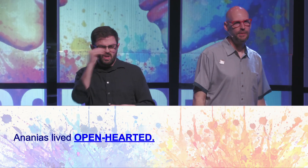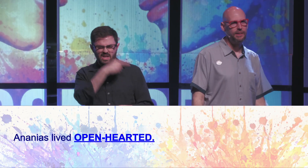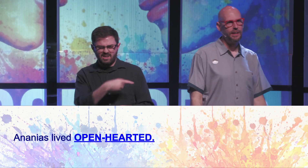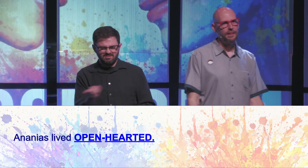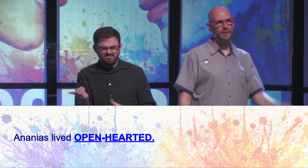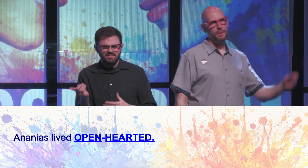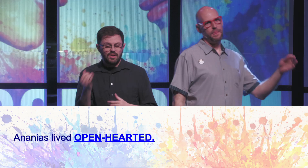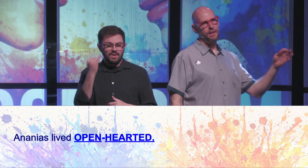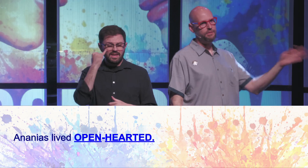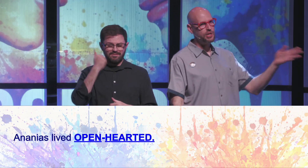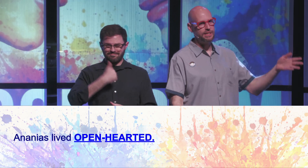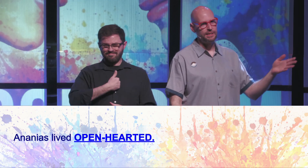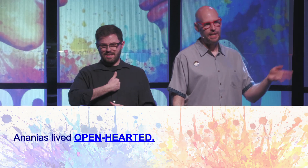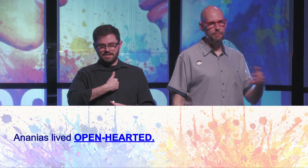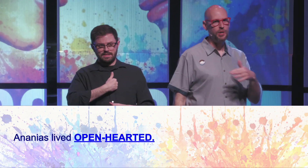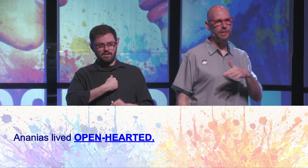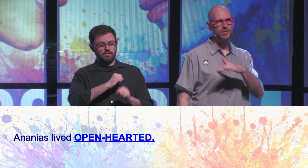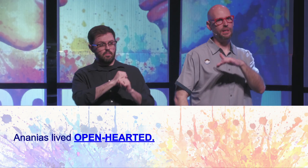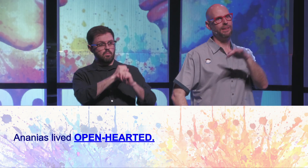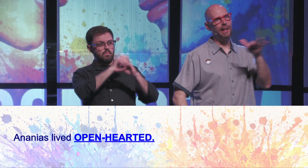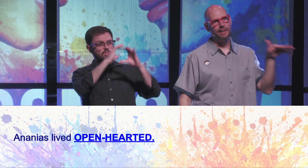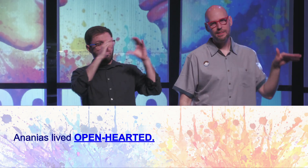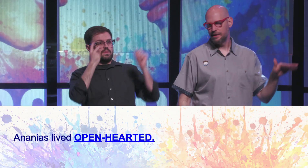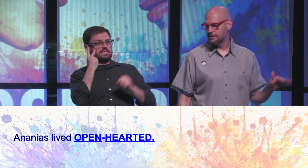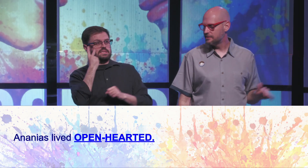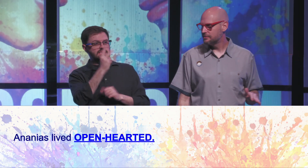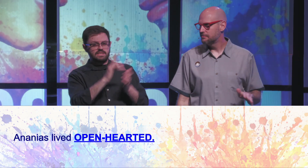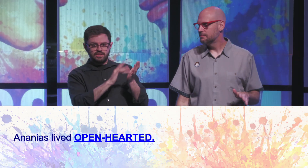vision of Jesus, I'm going to question a